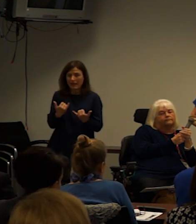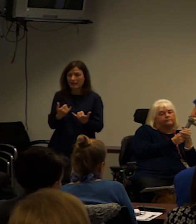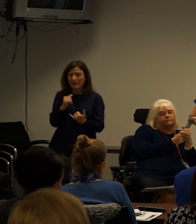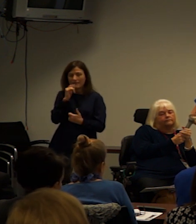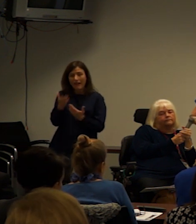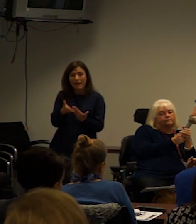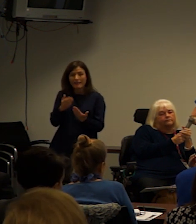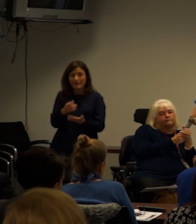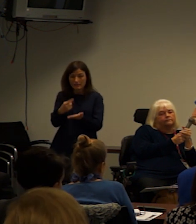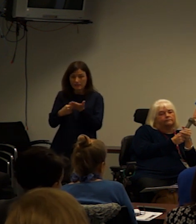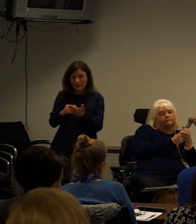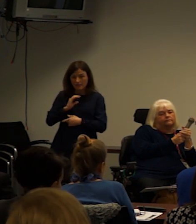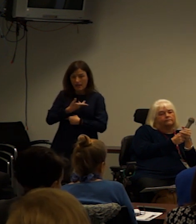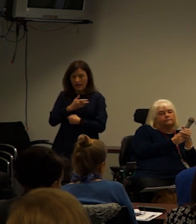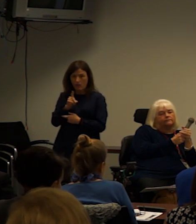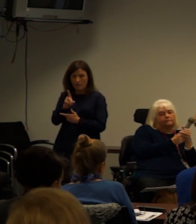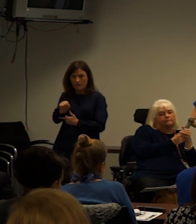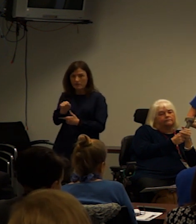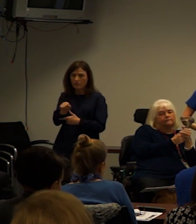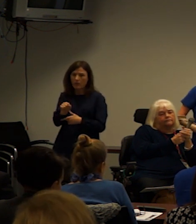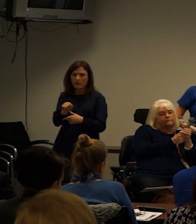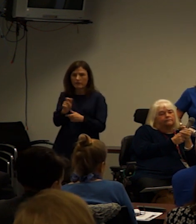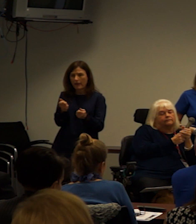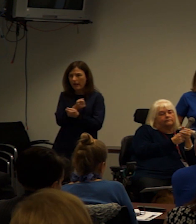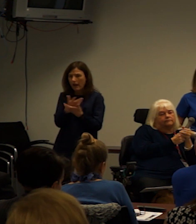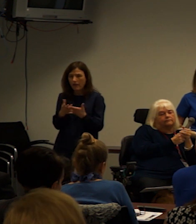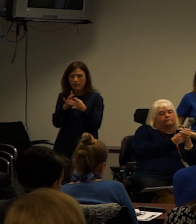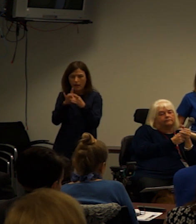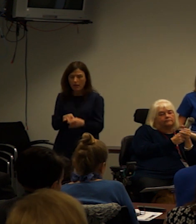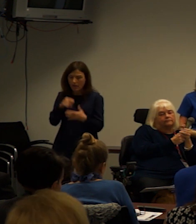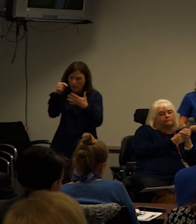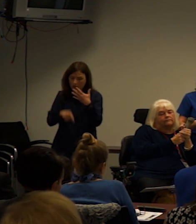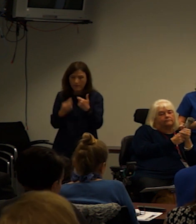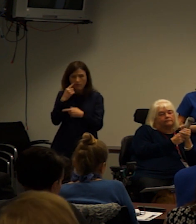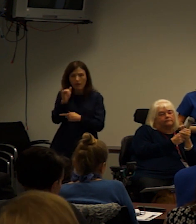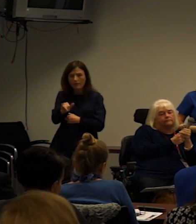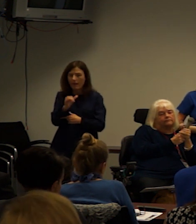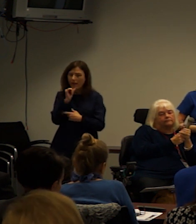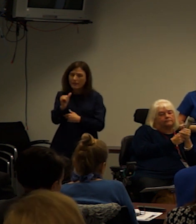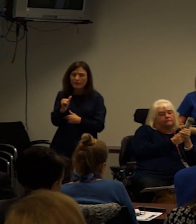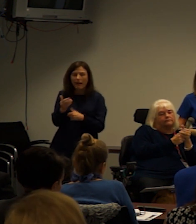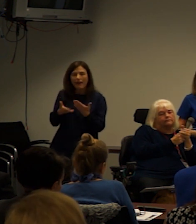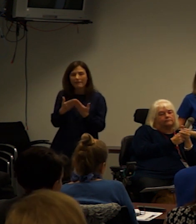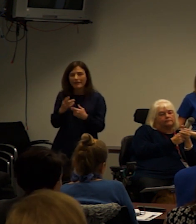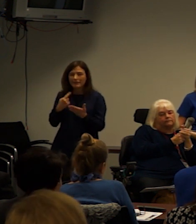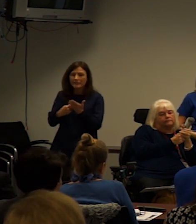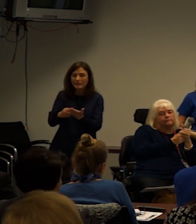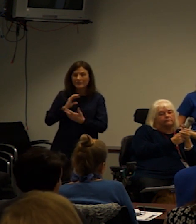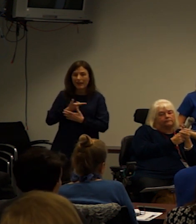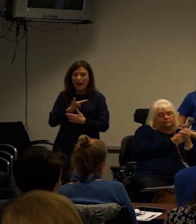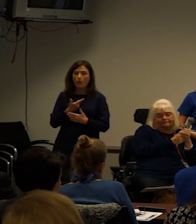discuss our disability, you know. It's not always easy to discuss our abilities